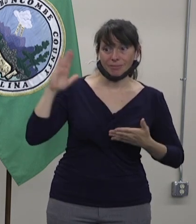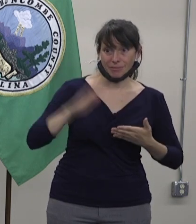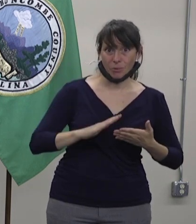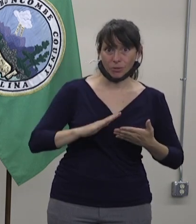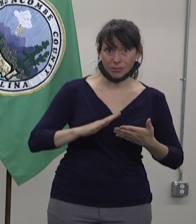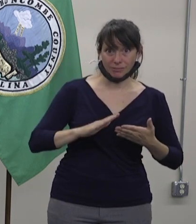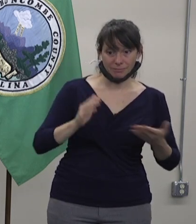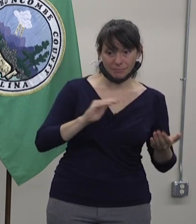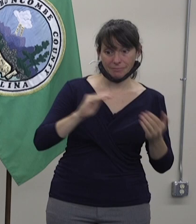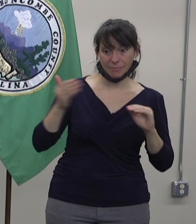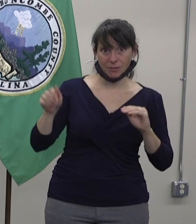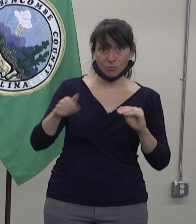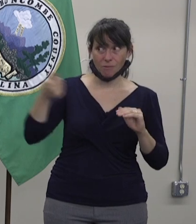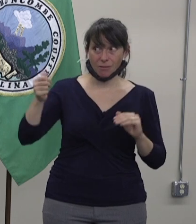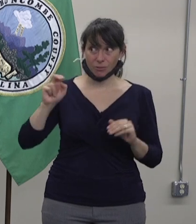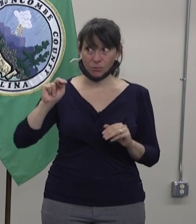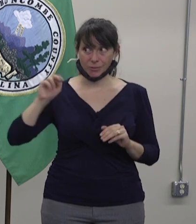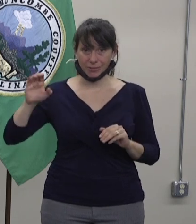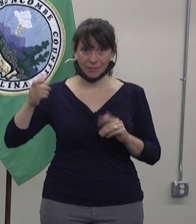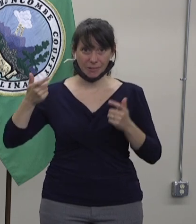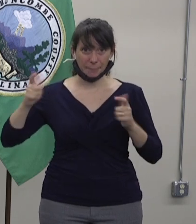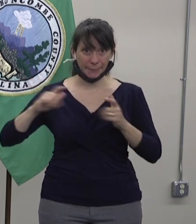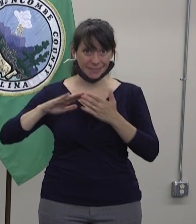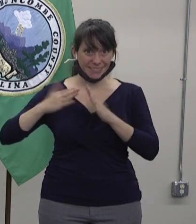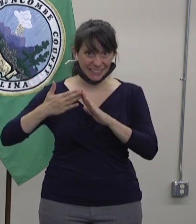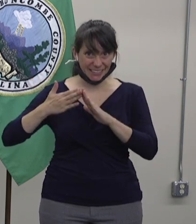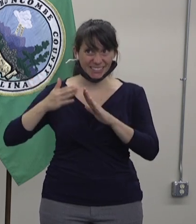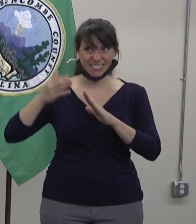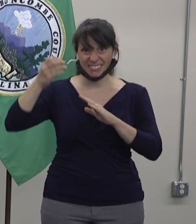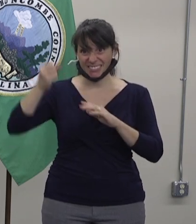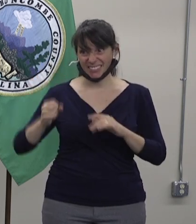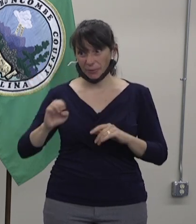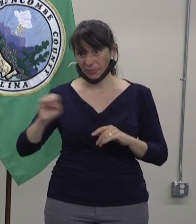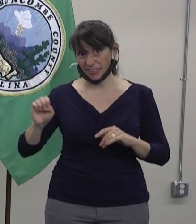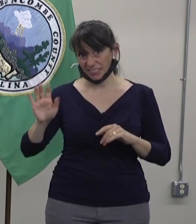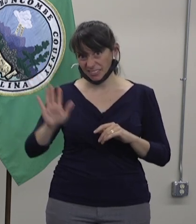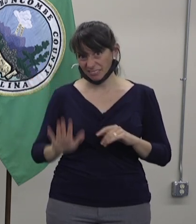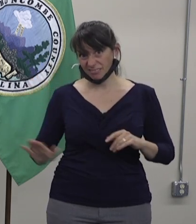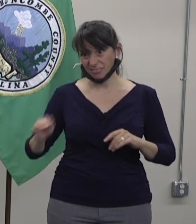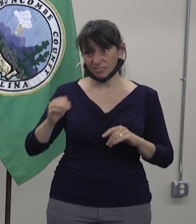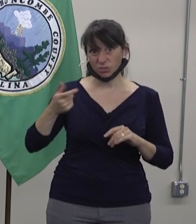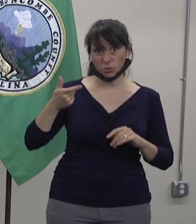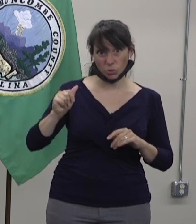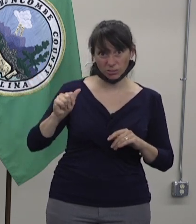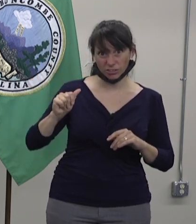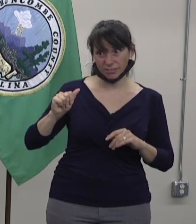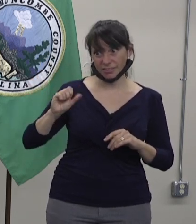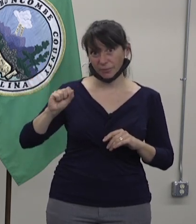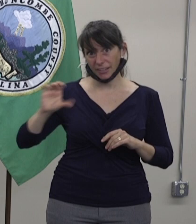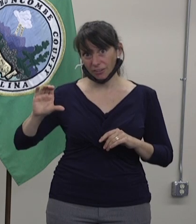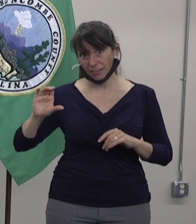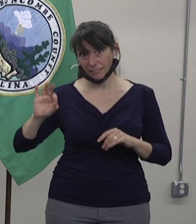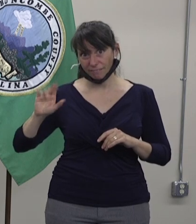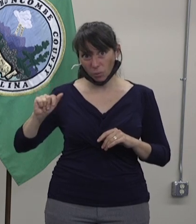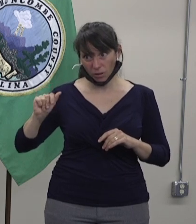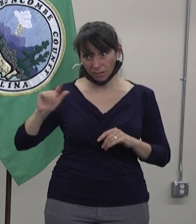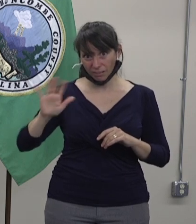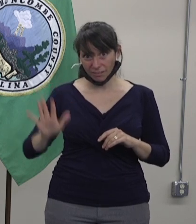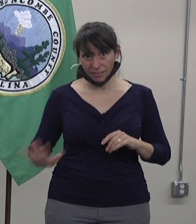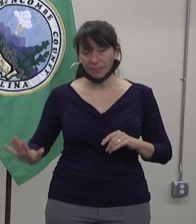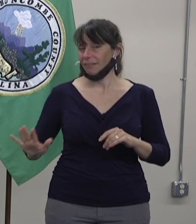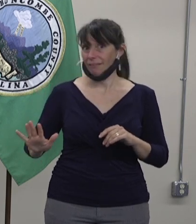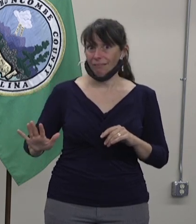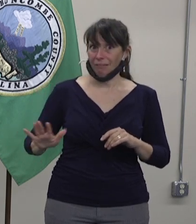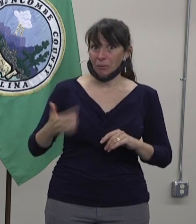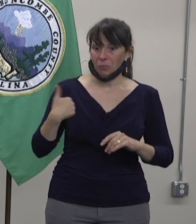metropolitan areas in North Carolina and the Southeast. However, since the phase 2 reopening has